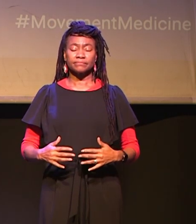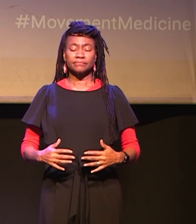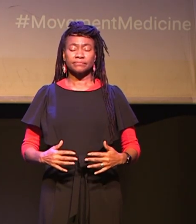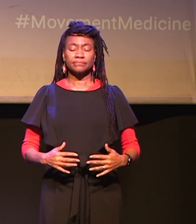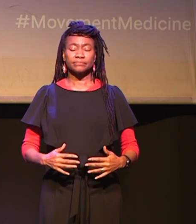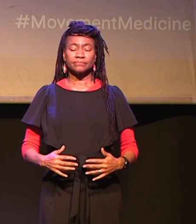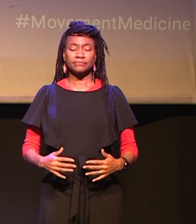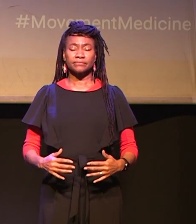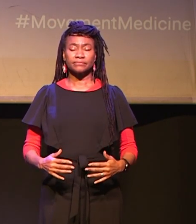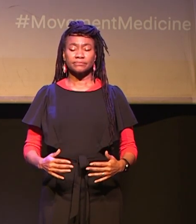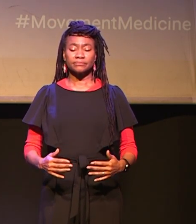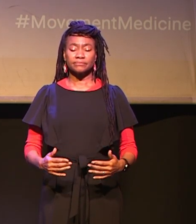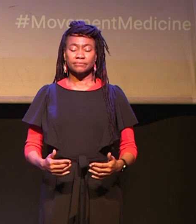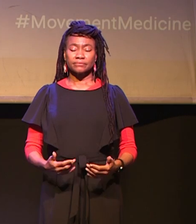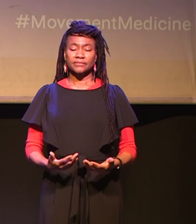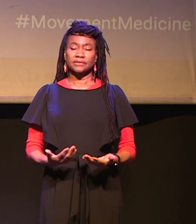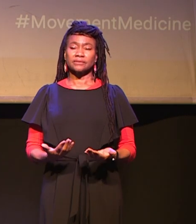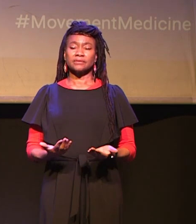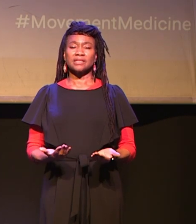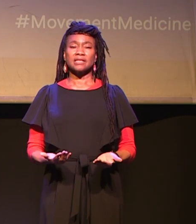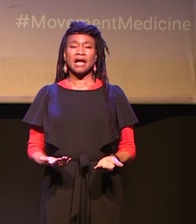And let yourself really arrive here to this moment